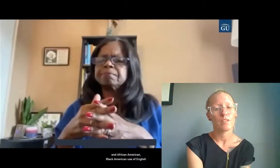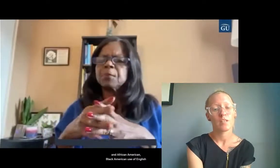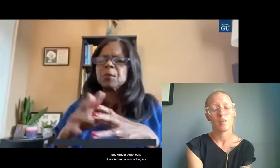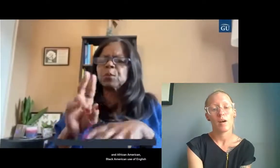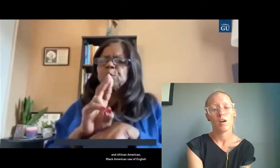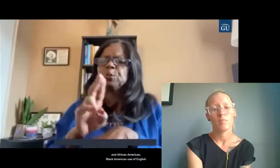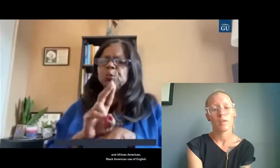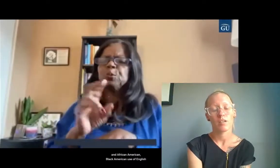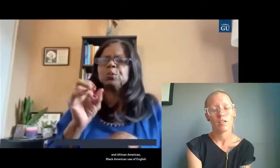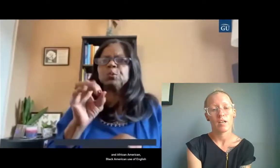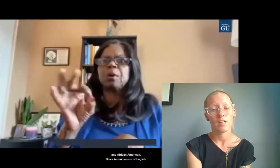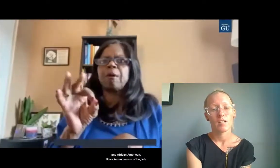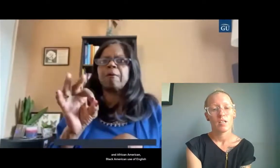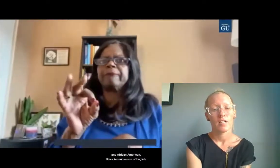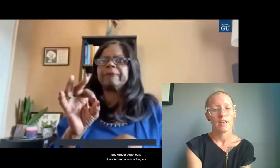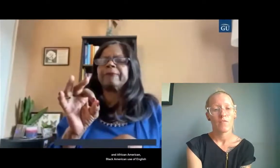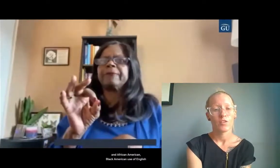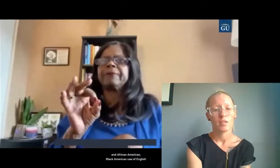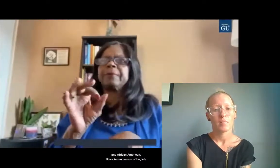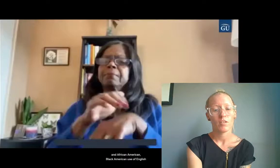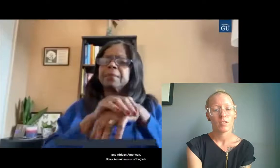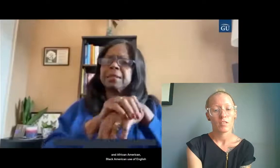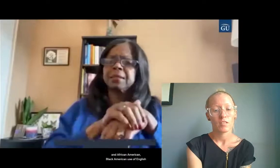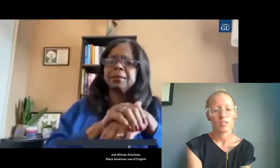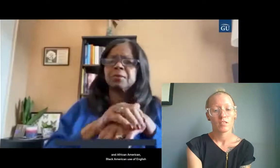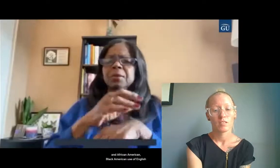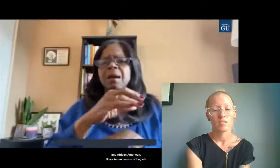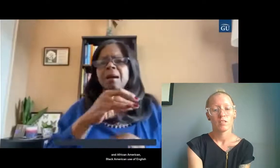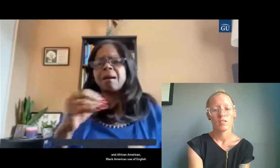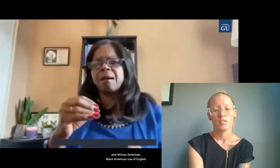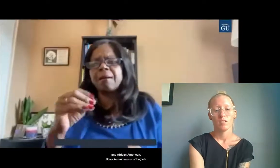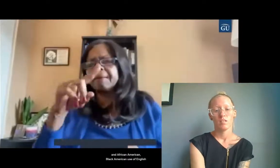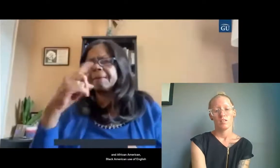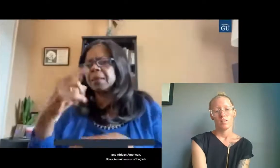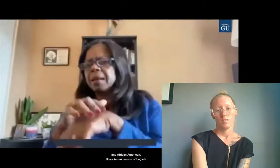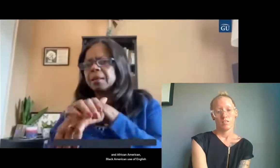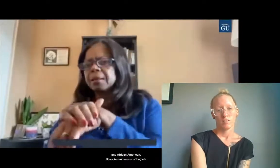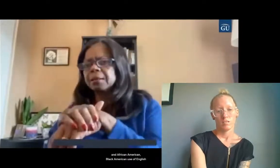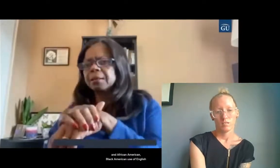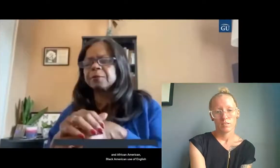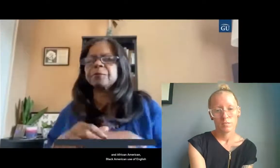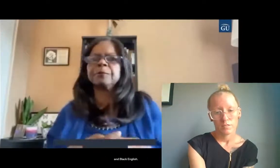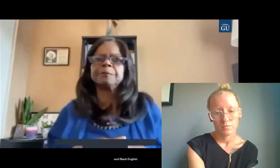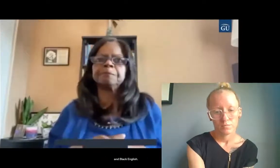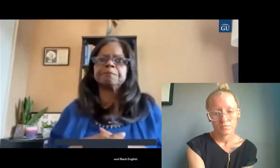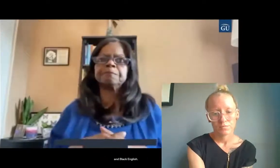historically, if we think about America and African Americans,